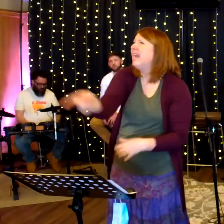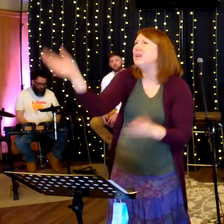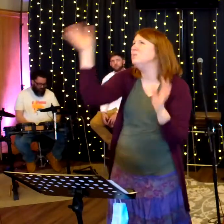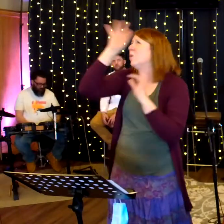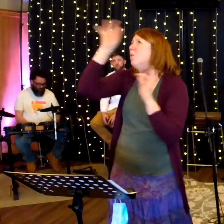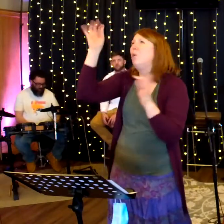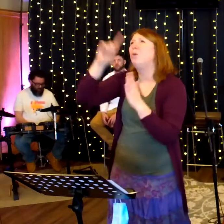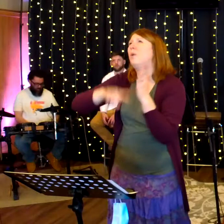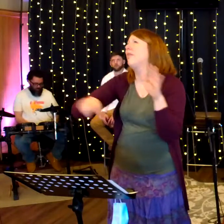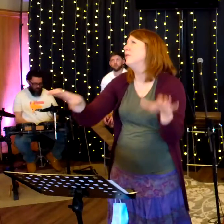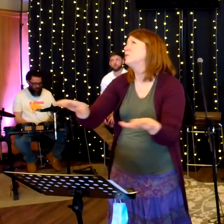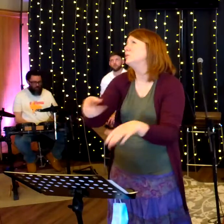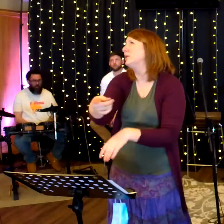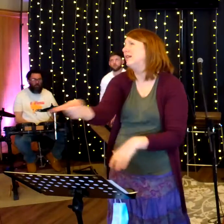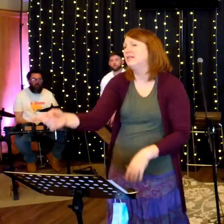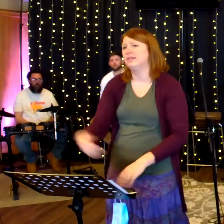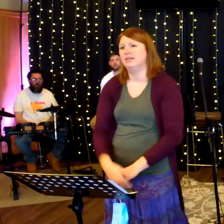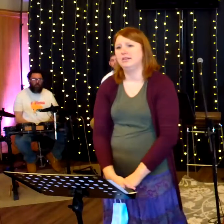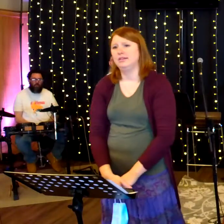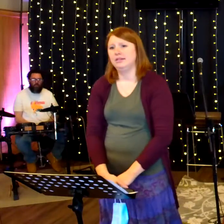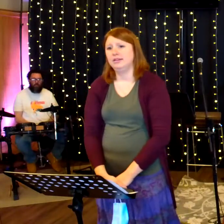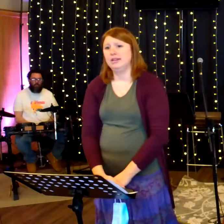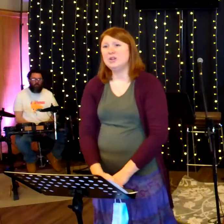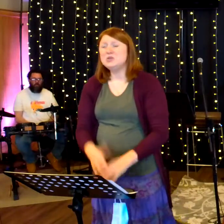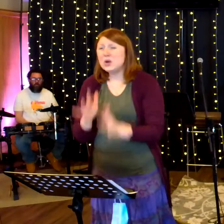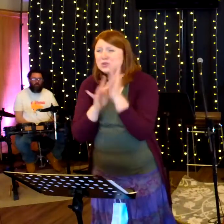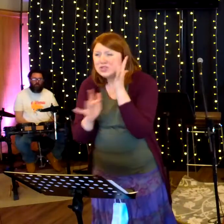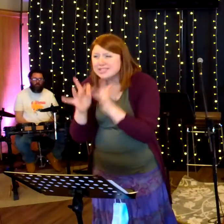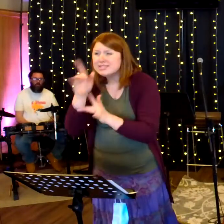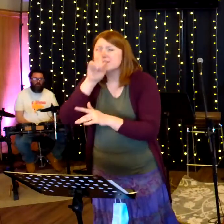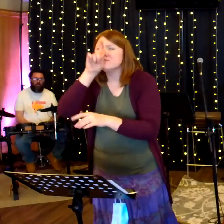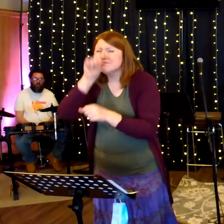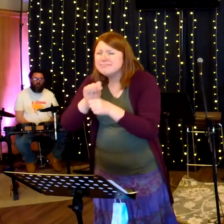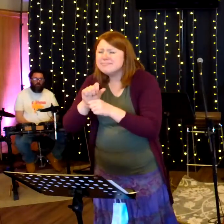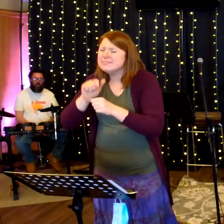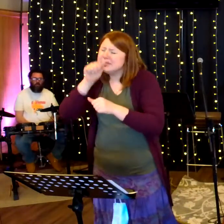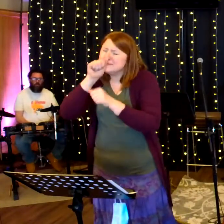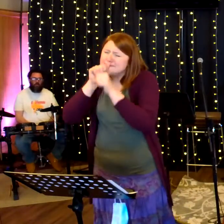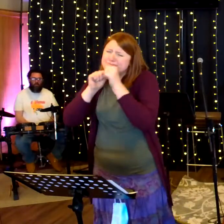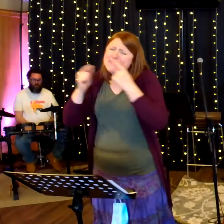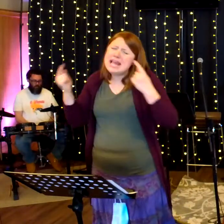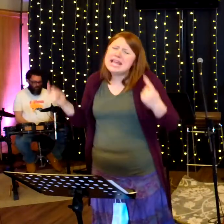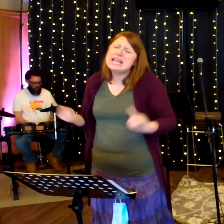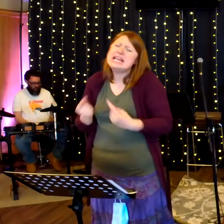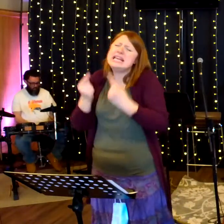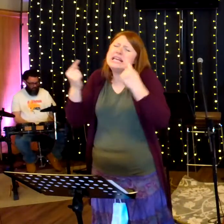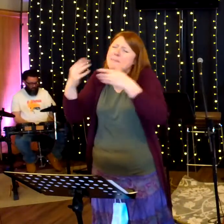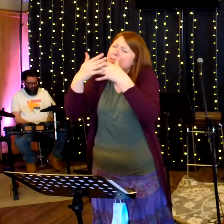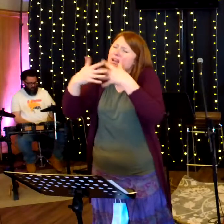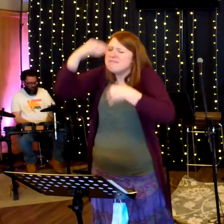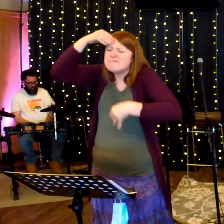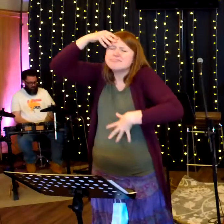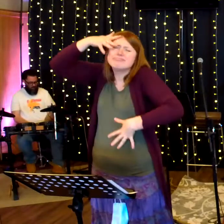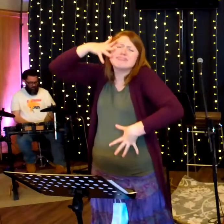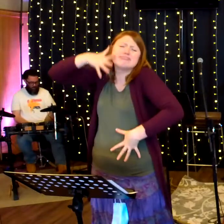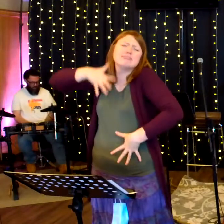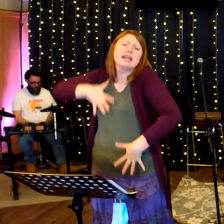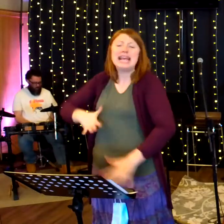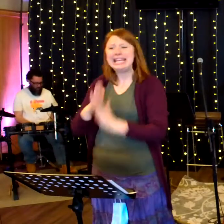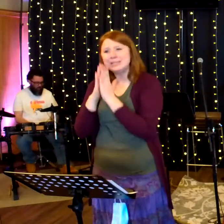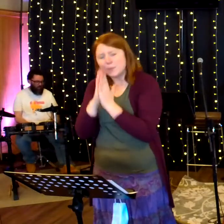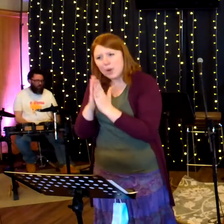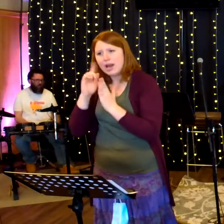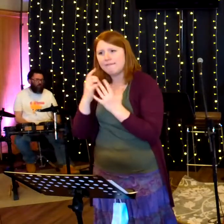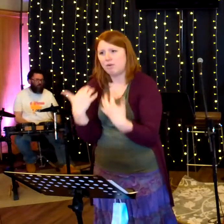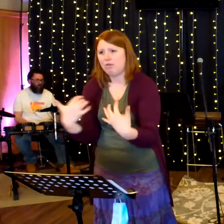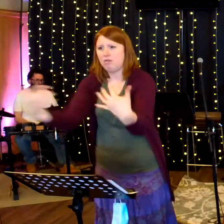doing. So as he's hanging on the cross, dying, he's praying for those